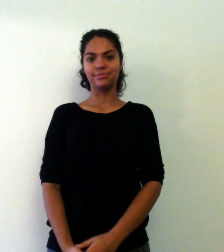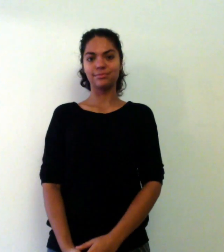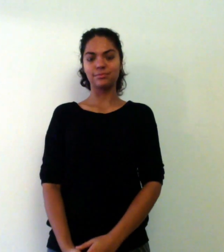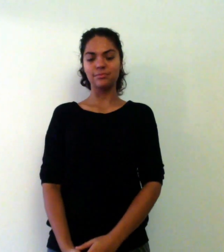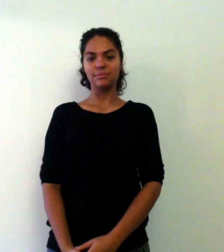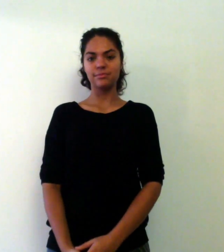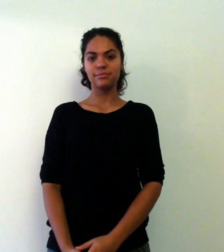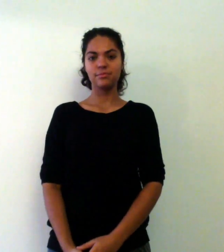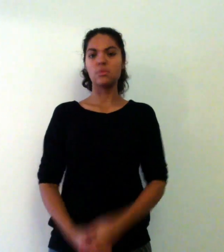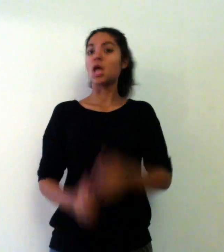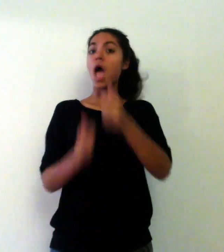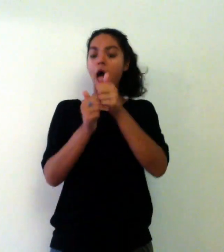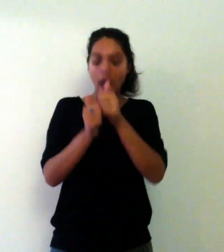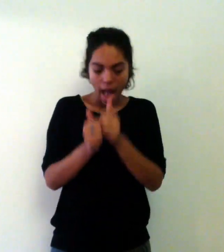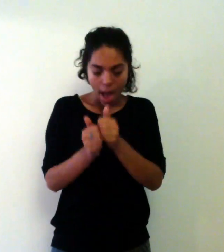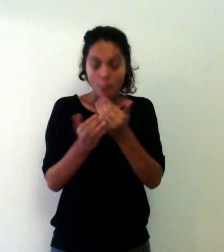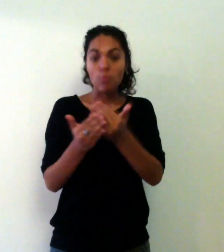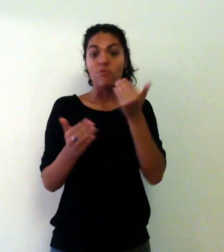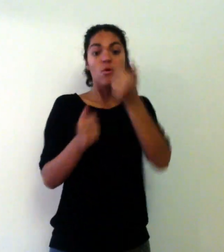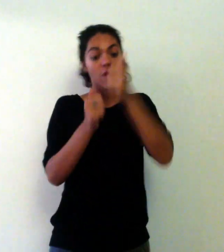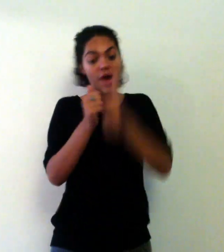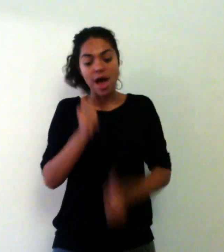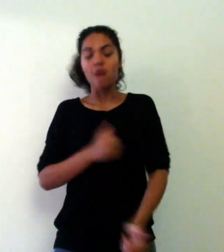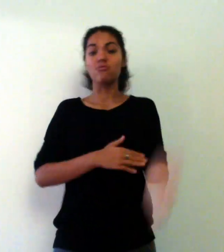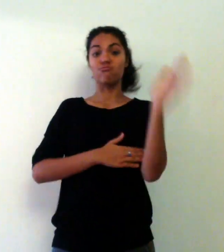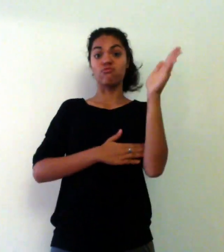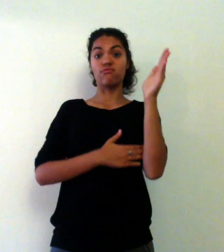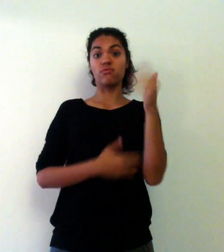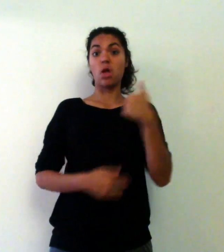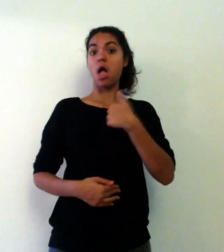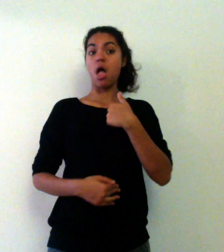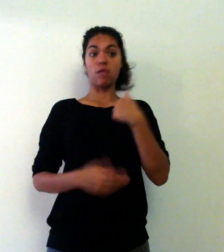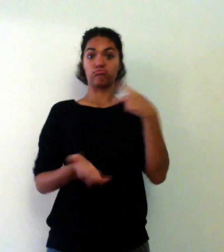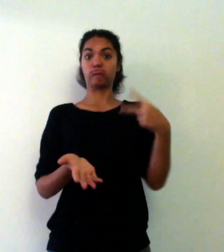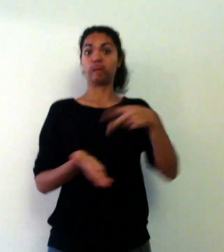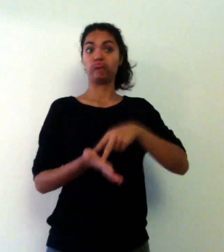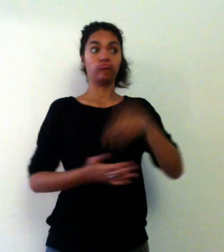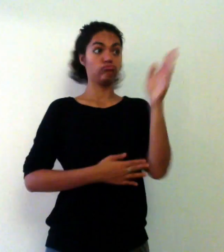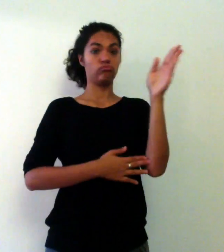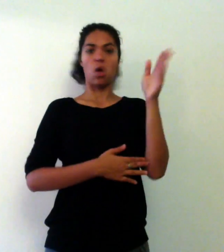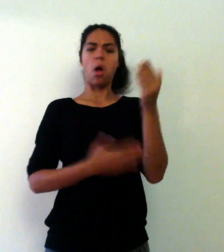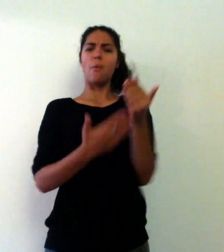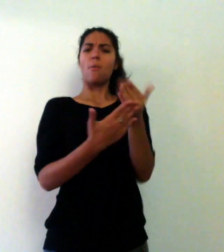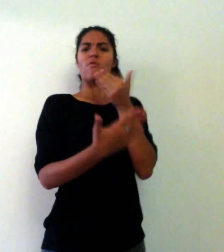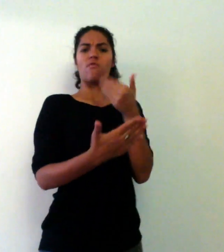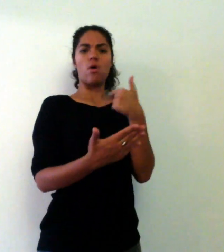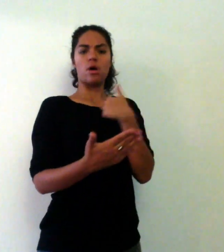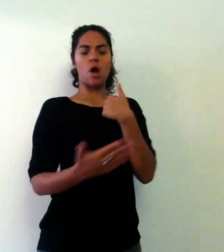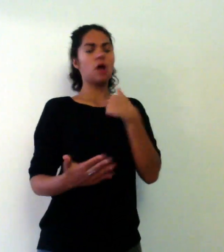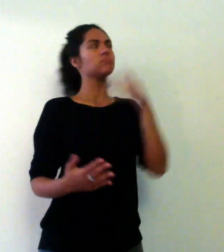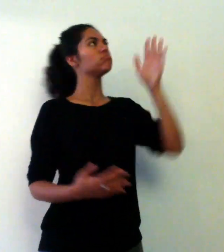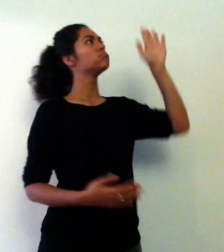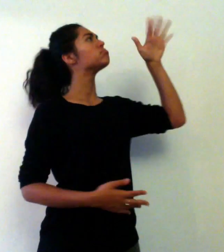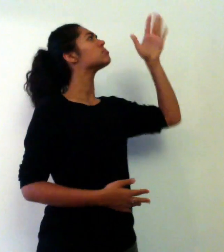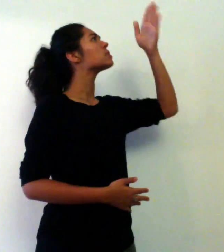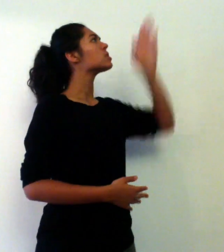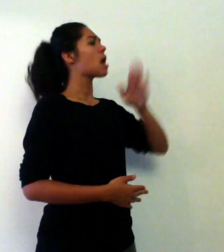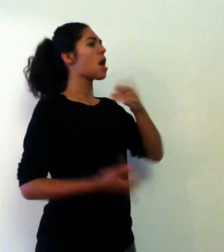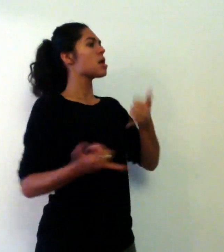before this goes as a presentation to the people, I give it as an offering to You. It is my worship